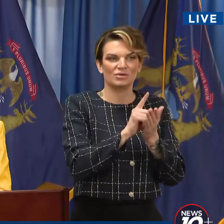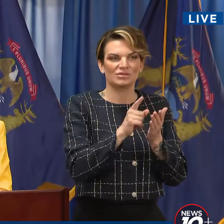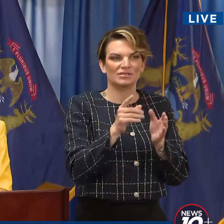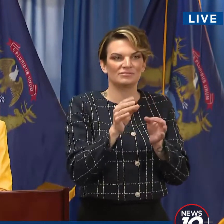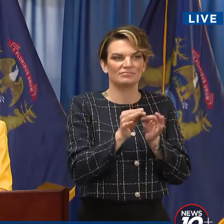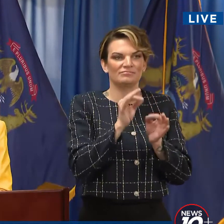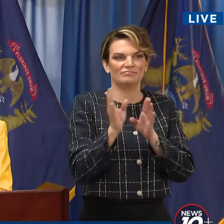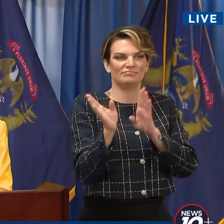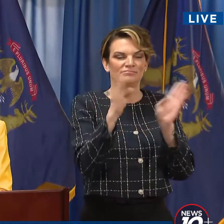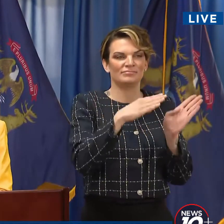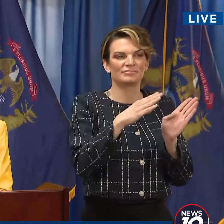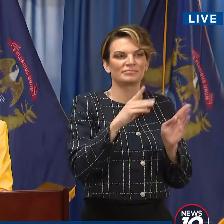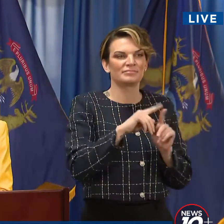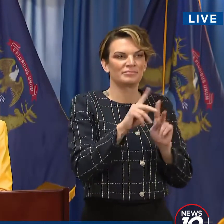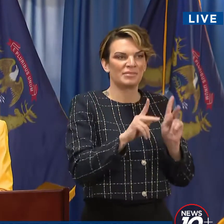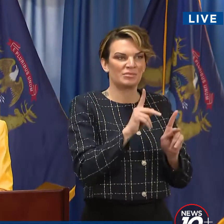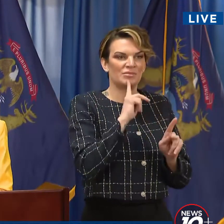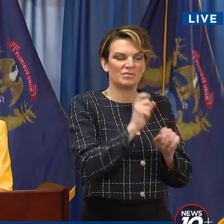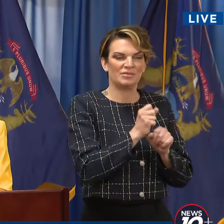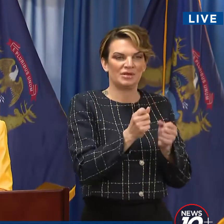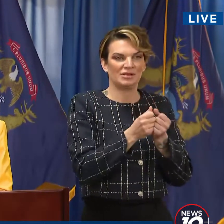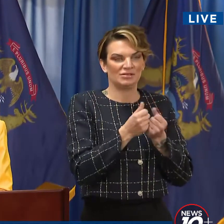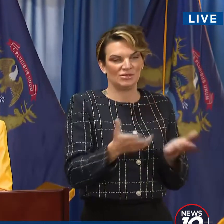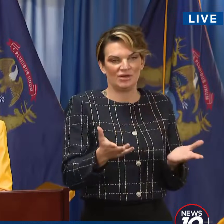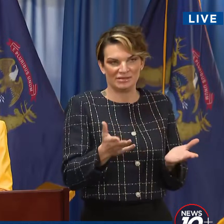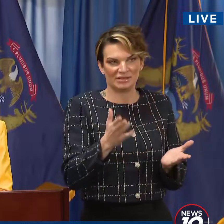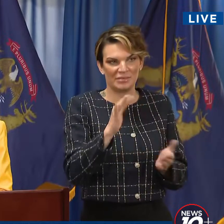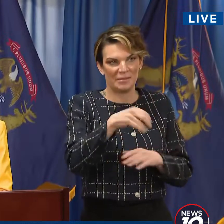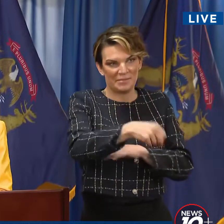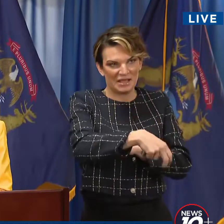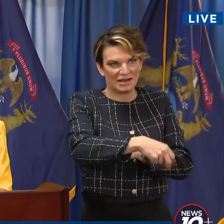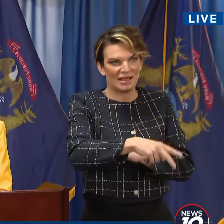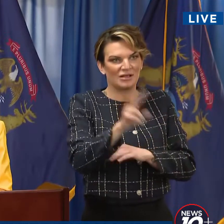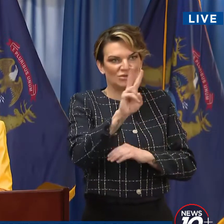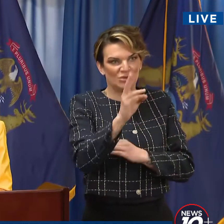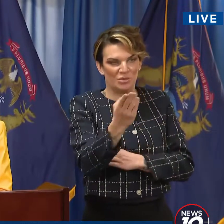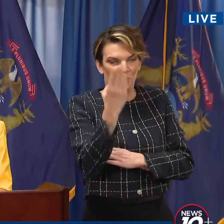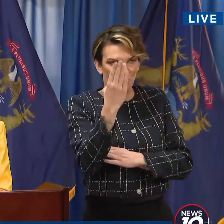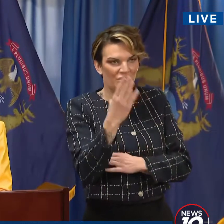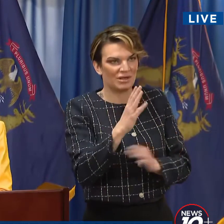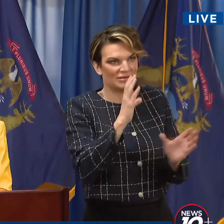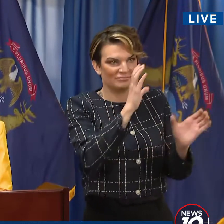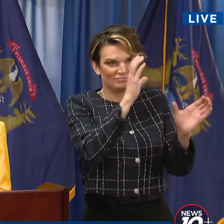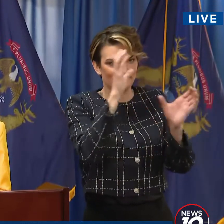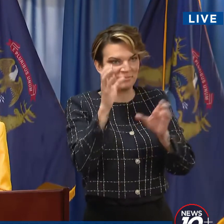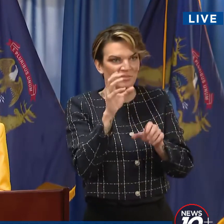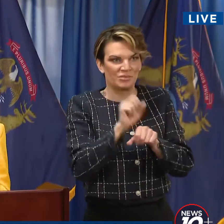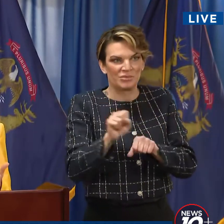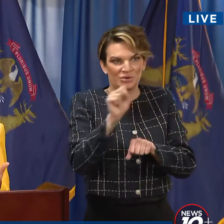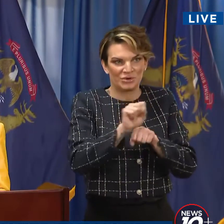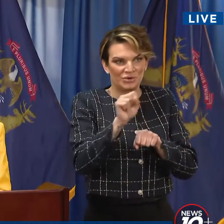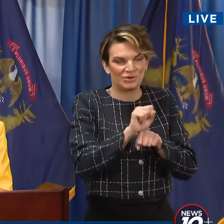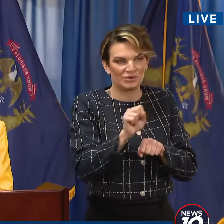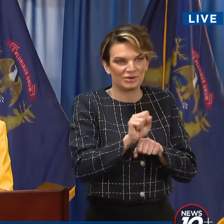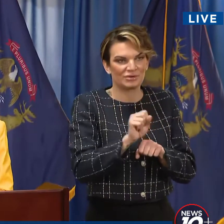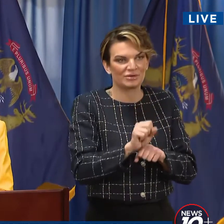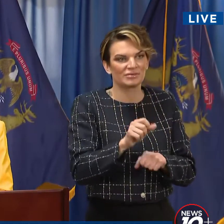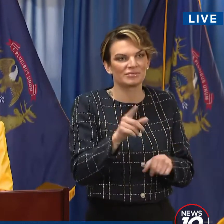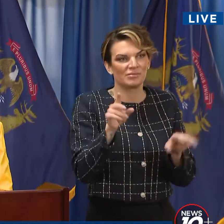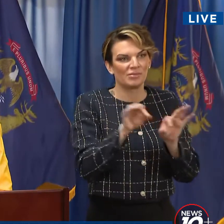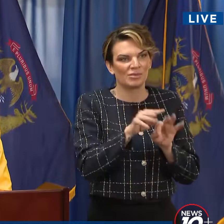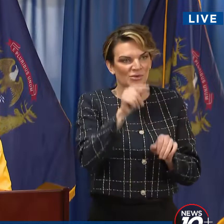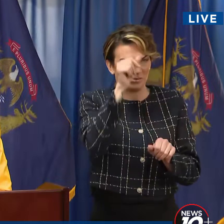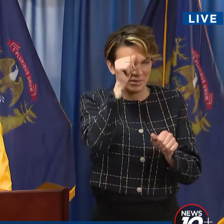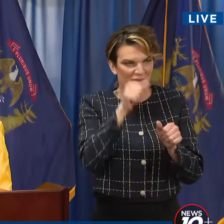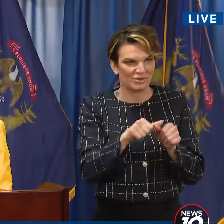pre-processing. But people were also exhausted by, midnight or 2 in the morning. And I think that is also something to take note